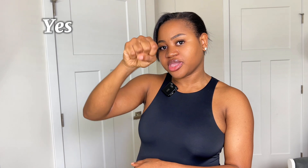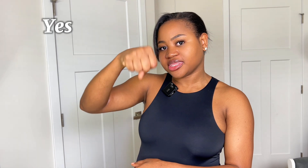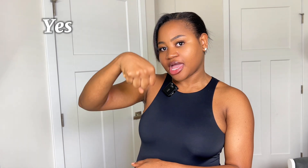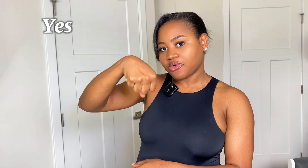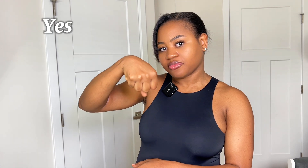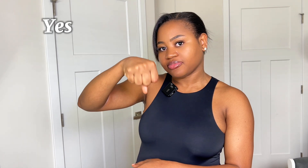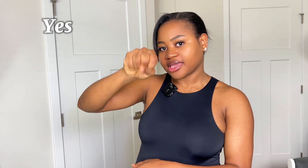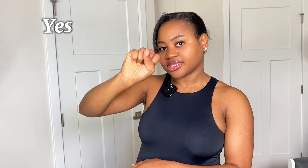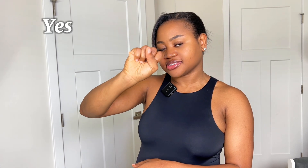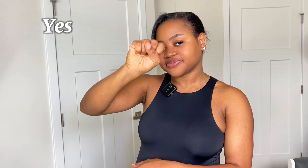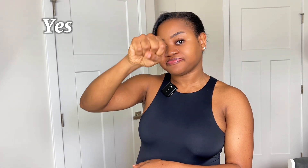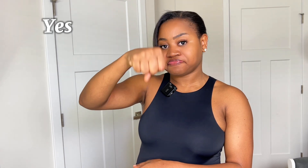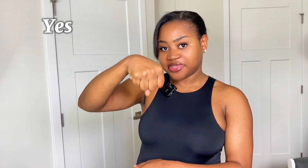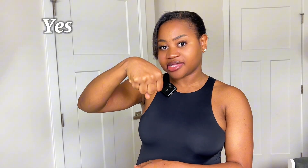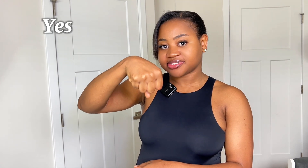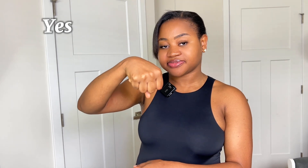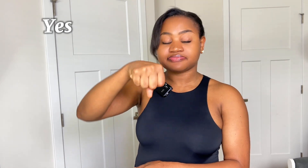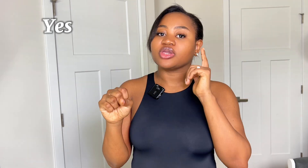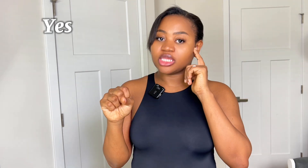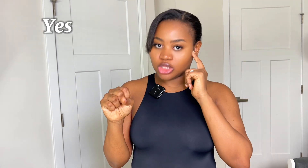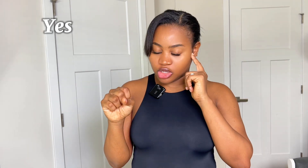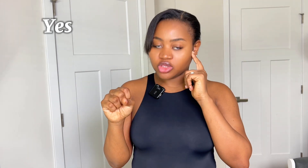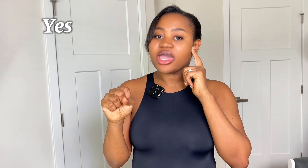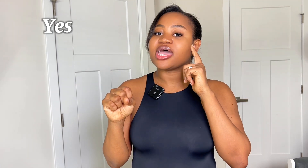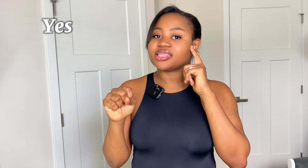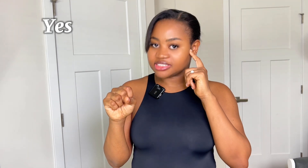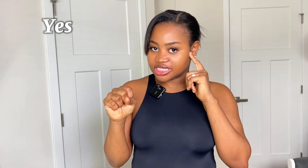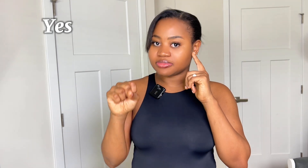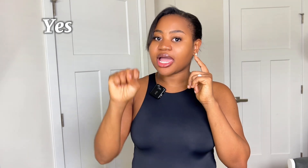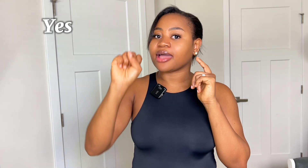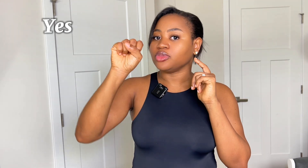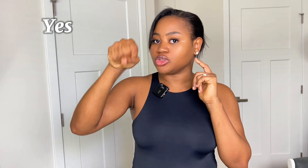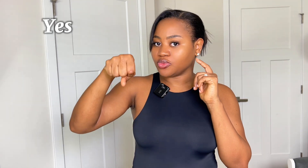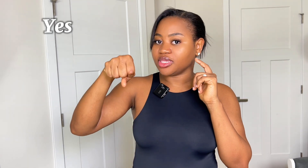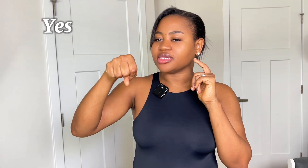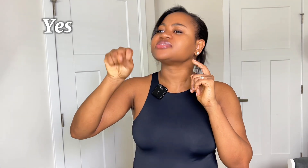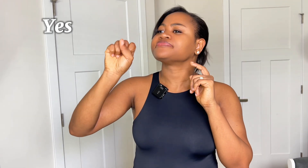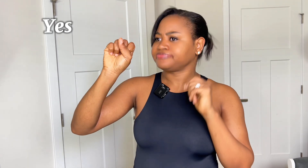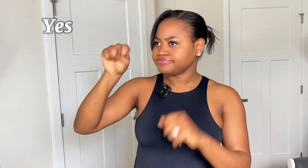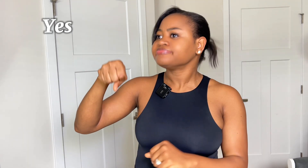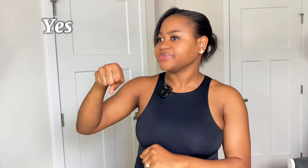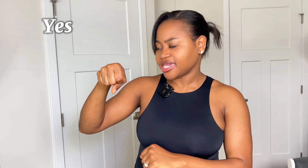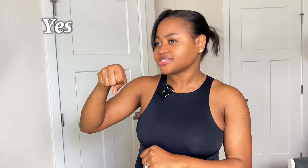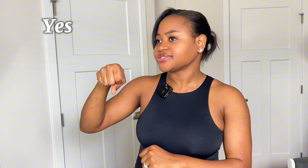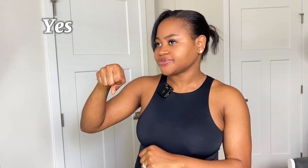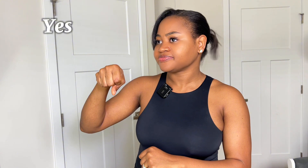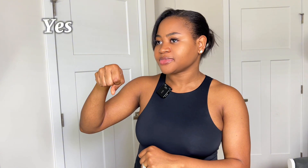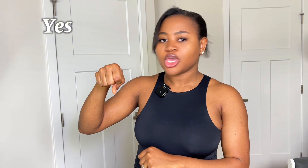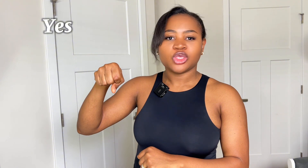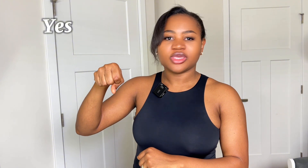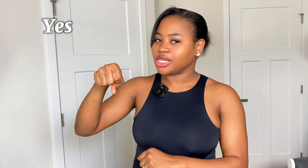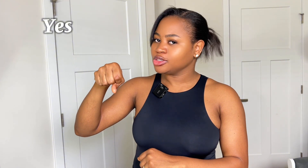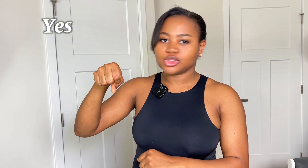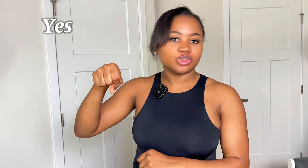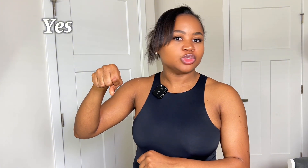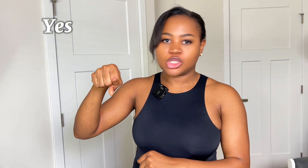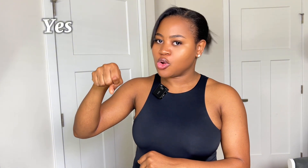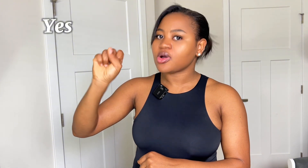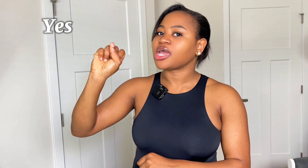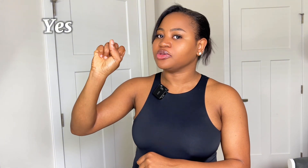it down like this. Yes. You can nod your head the same time you're doing yes. Yes. You cannot do no and you're